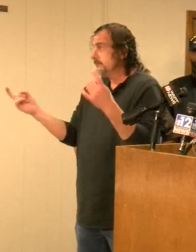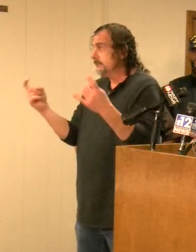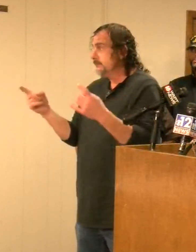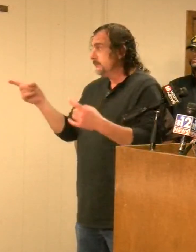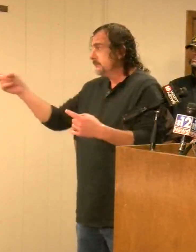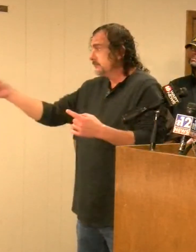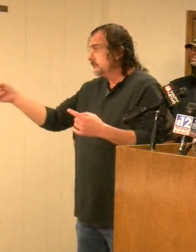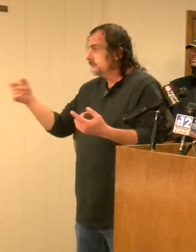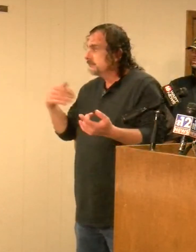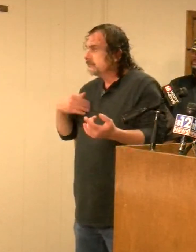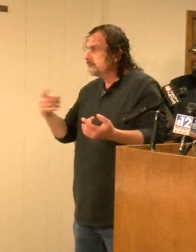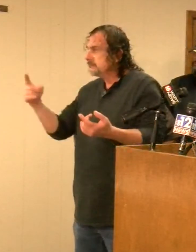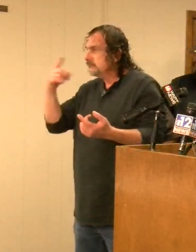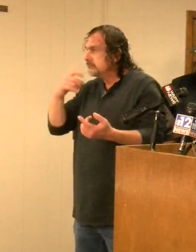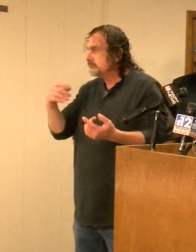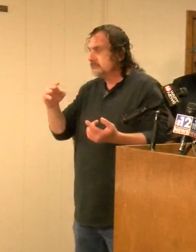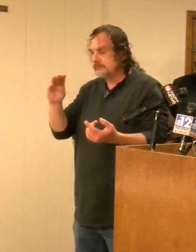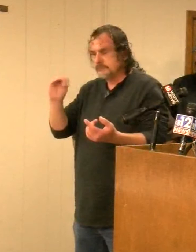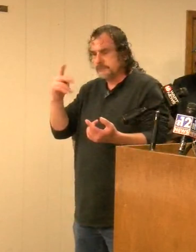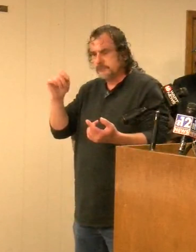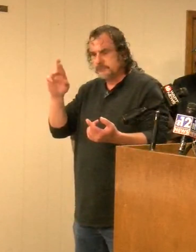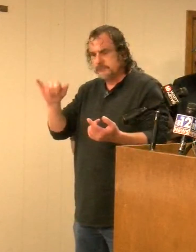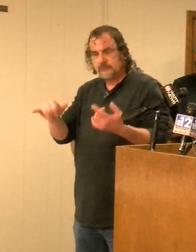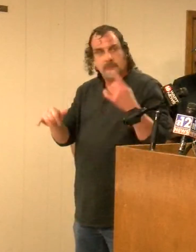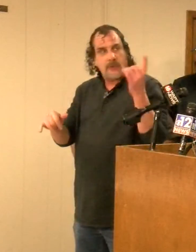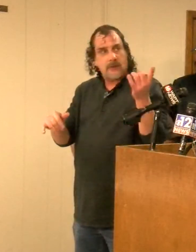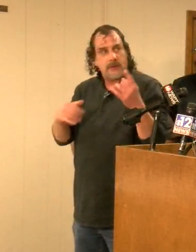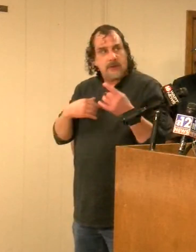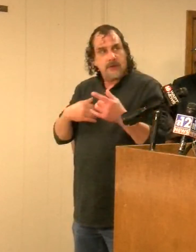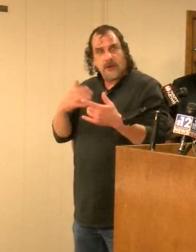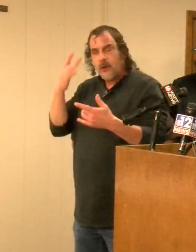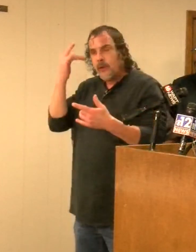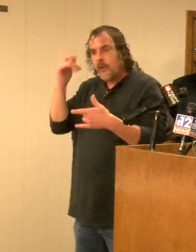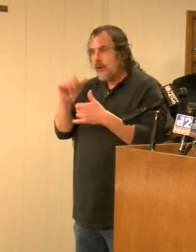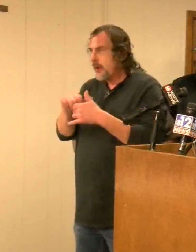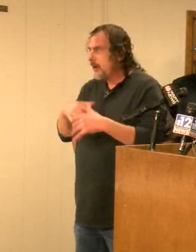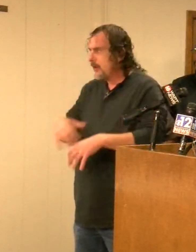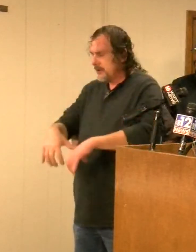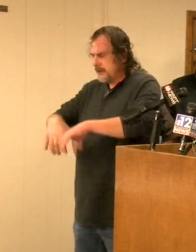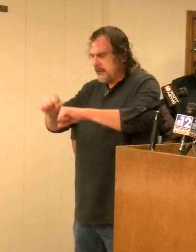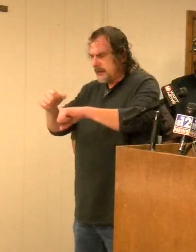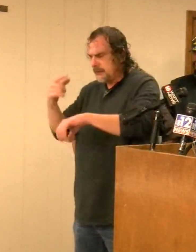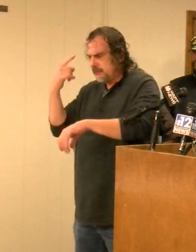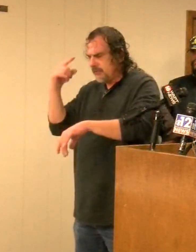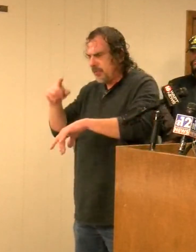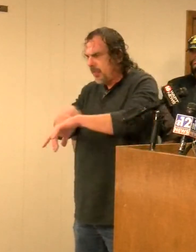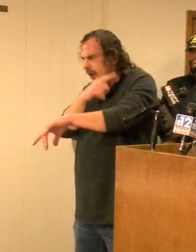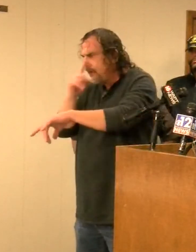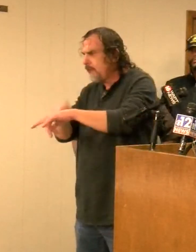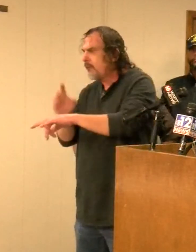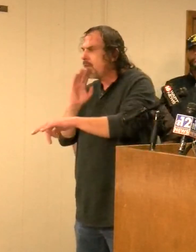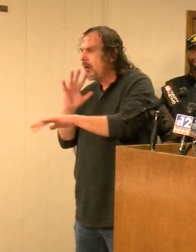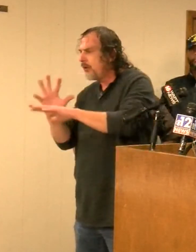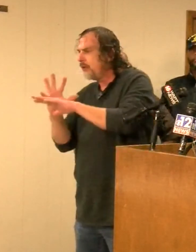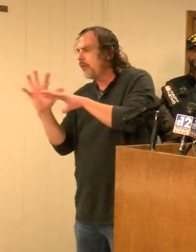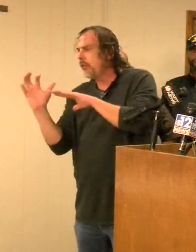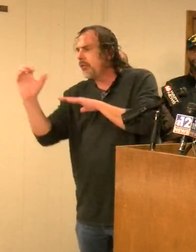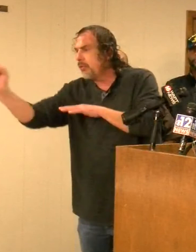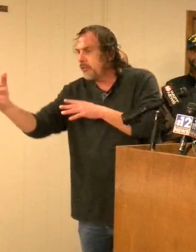anyone? I didn't know if Marty Pope from the Weather Service could answer this question about why it will take so long for this water to get out of here.